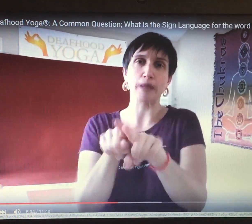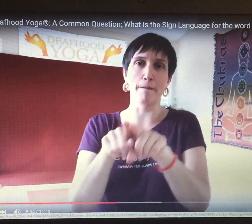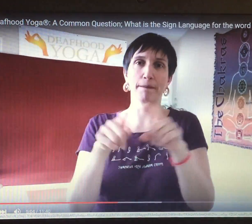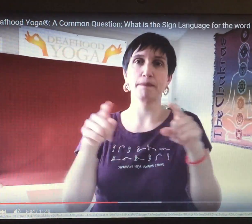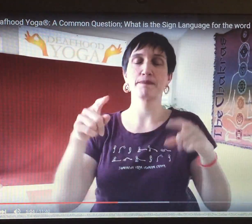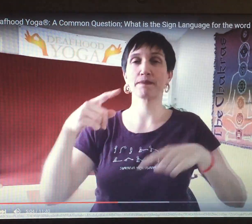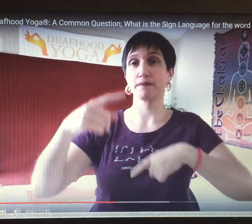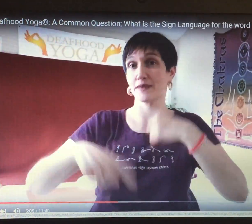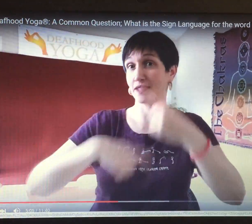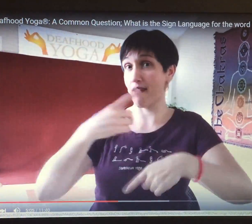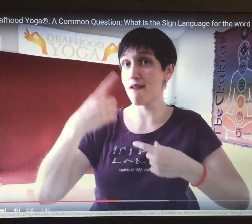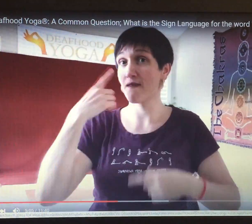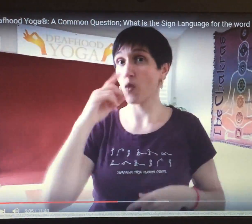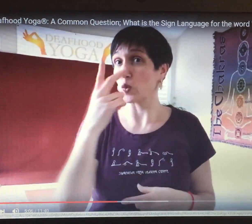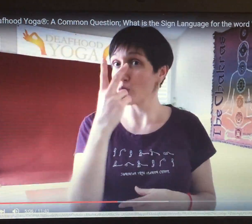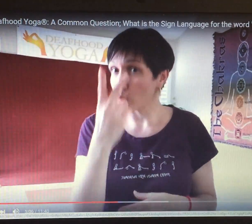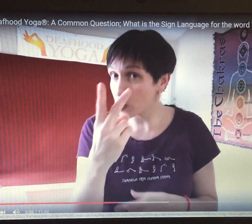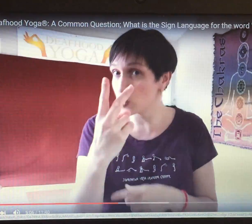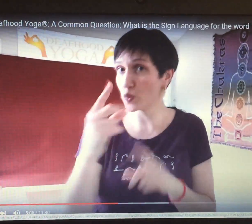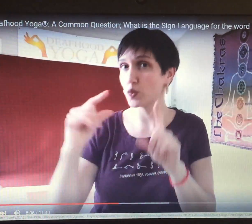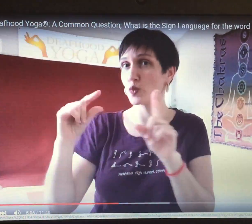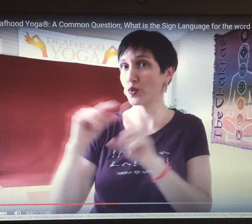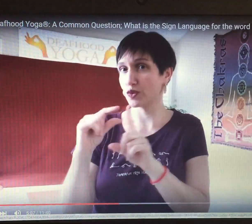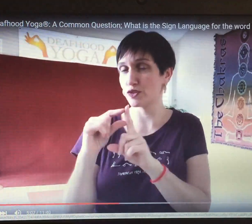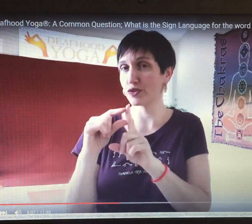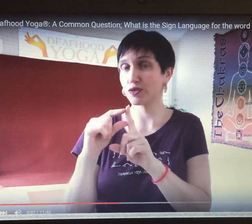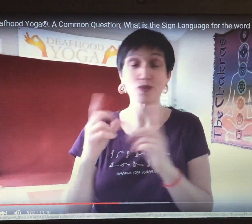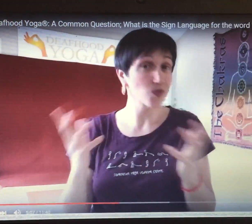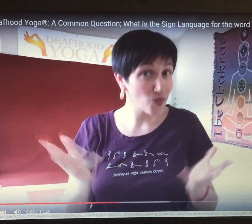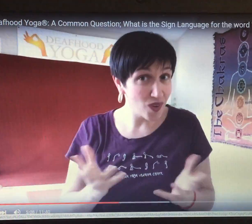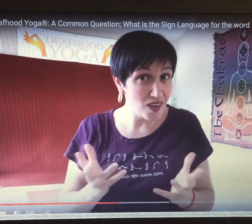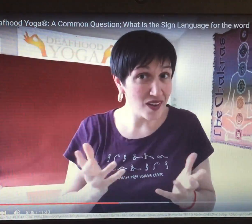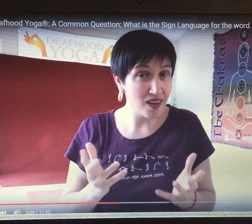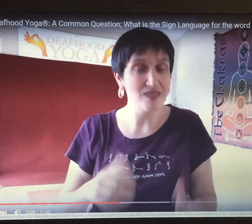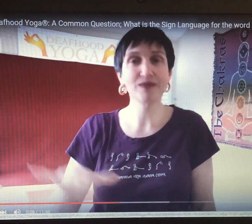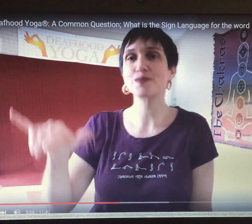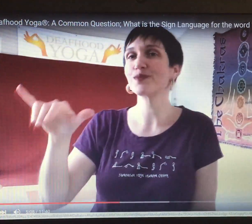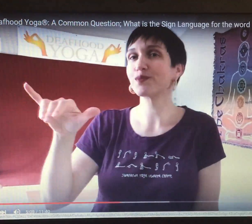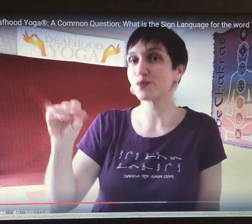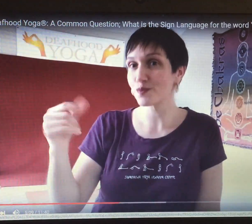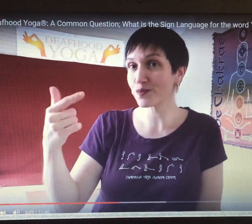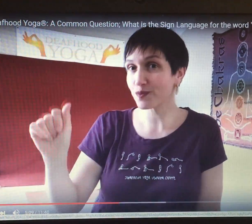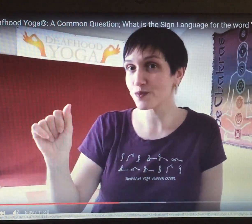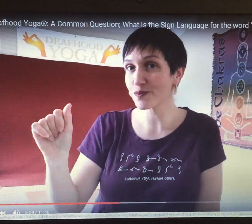thing again and again. The sign for 2 words, yoga